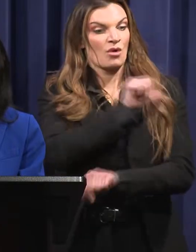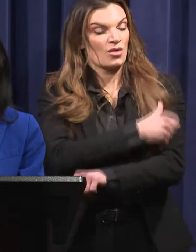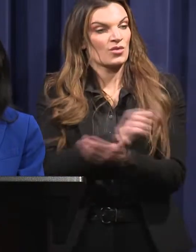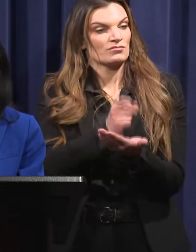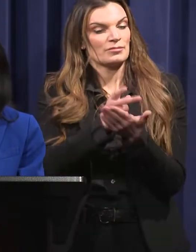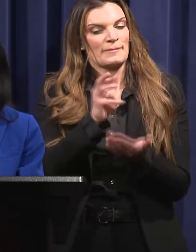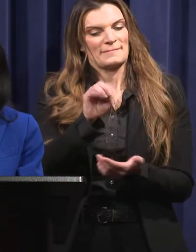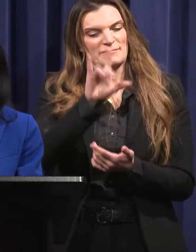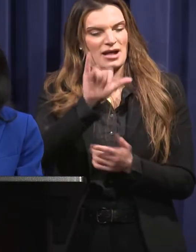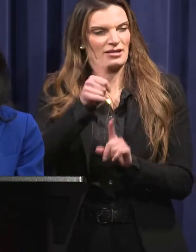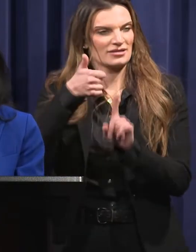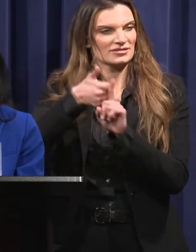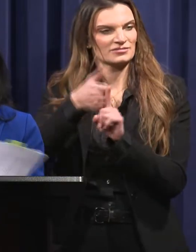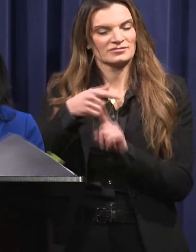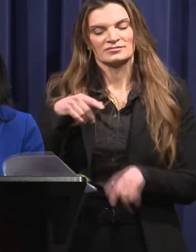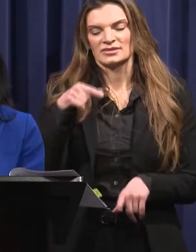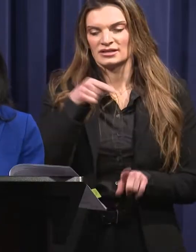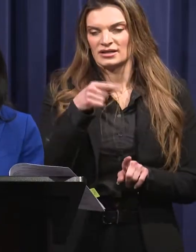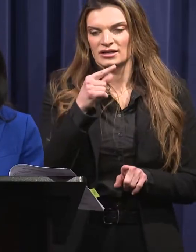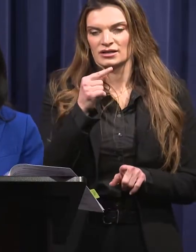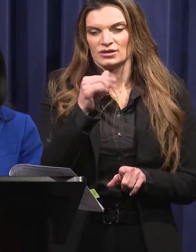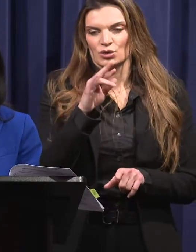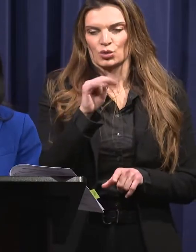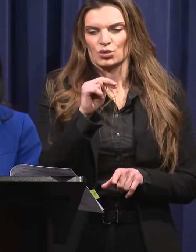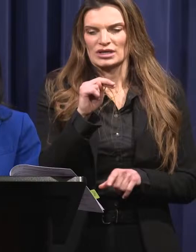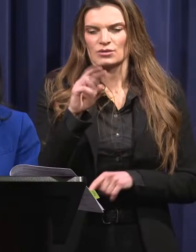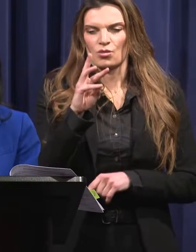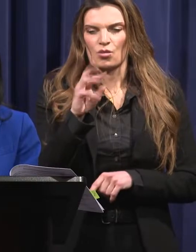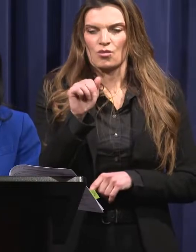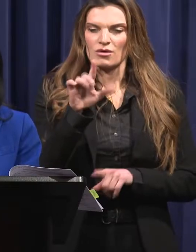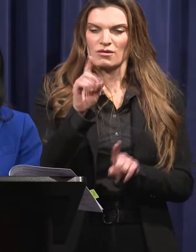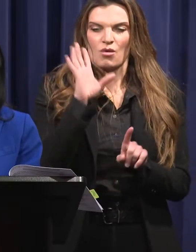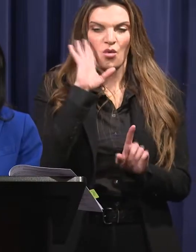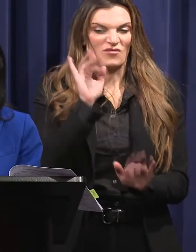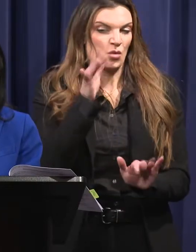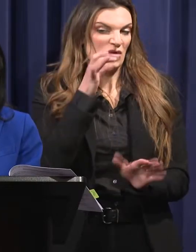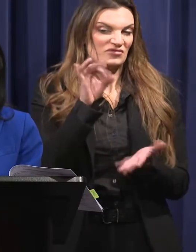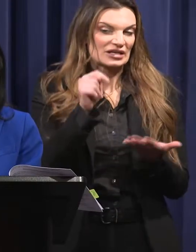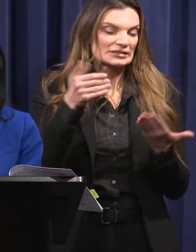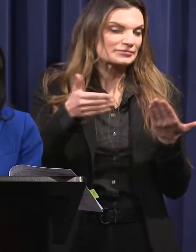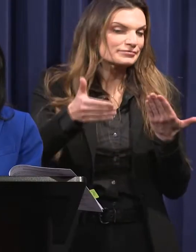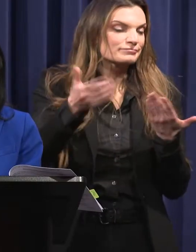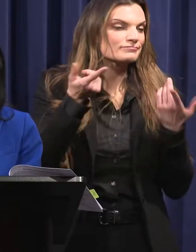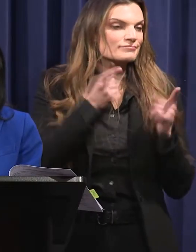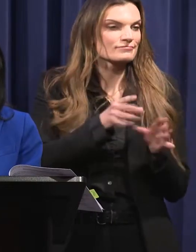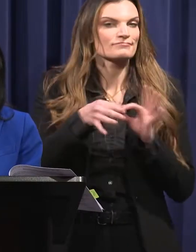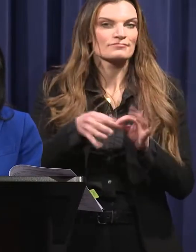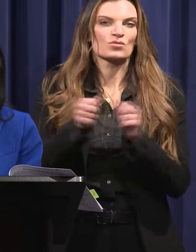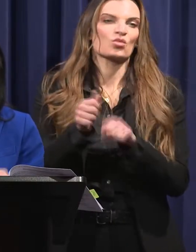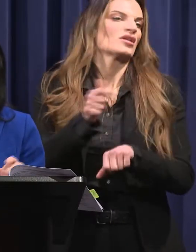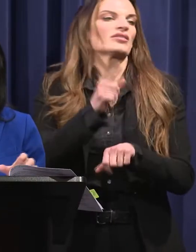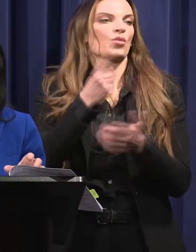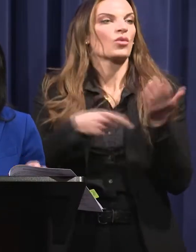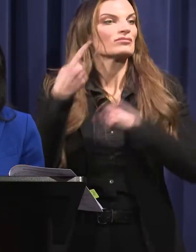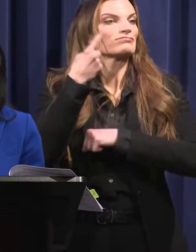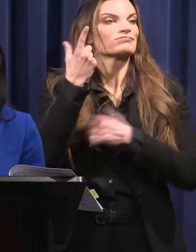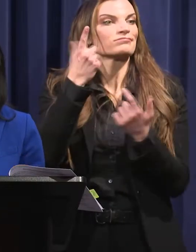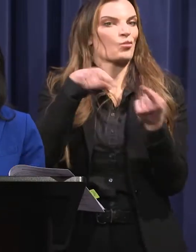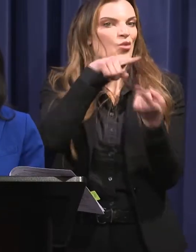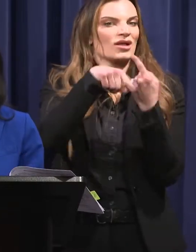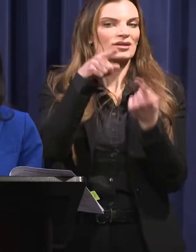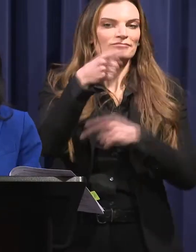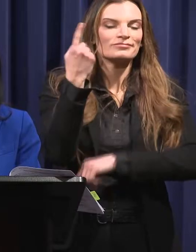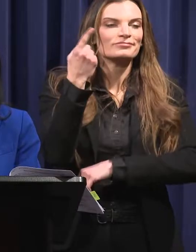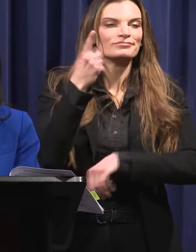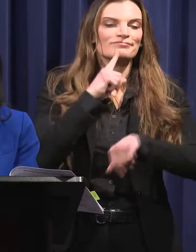Molly Hennessy Greenwalt, and hopefully we'll have that information shortly as to any potential arraignment dates. Now,